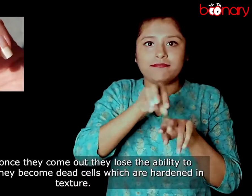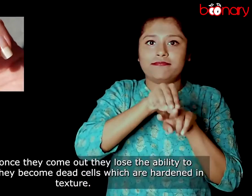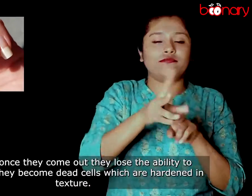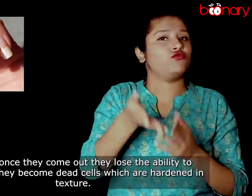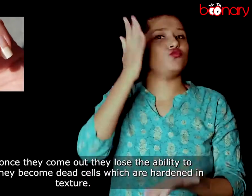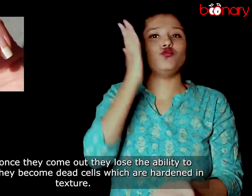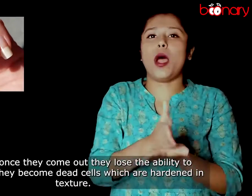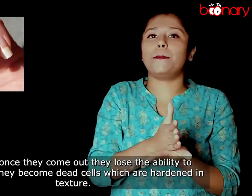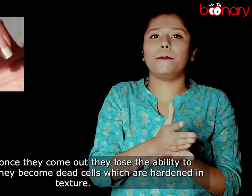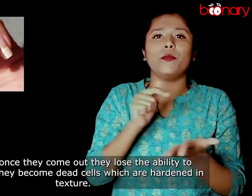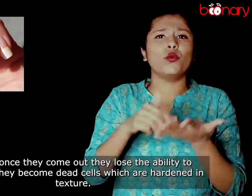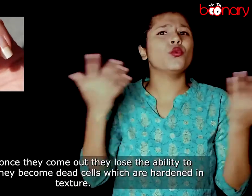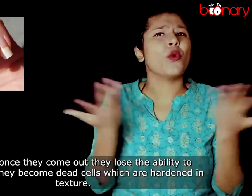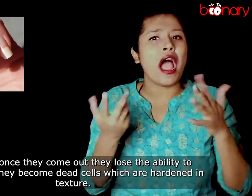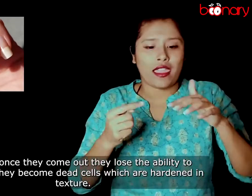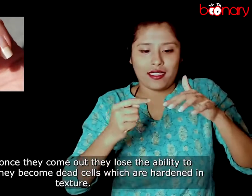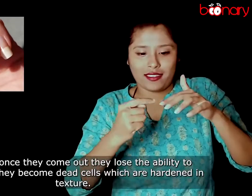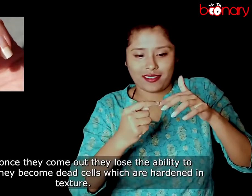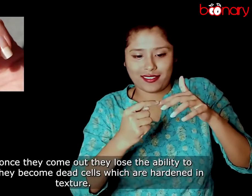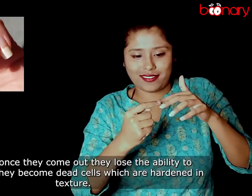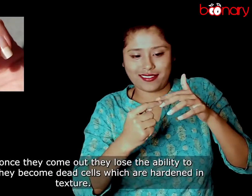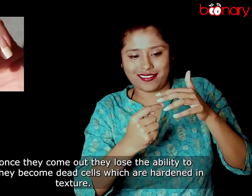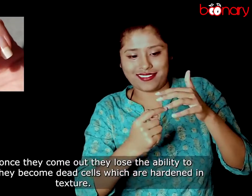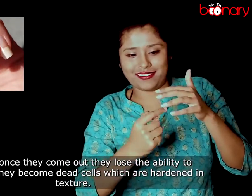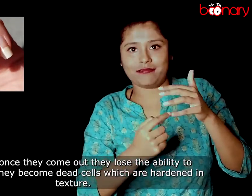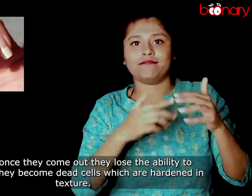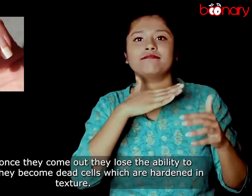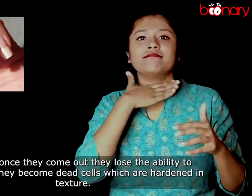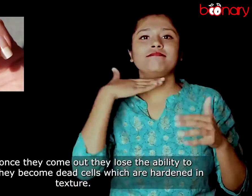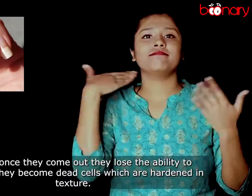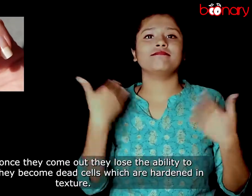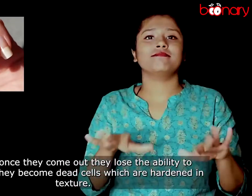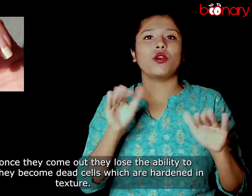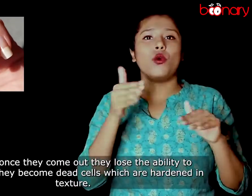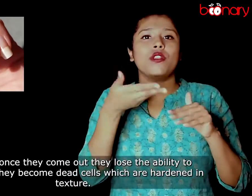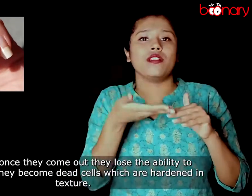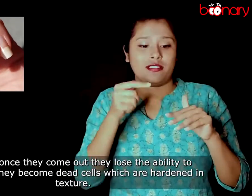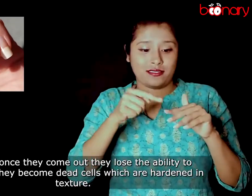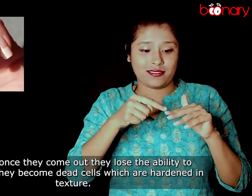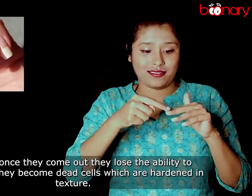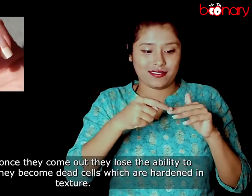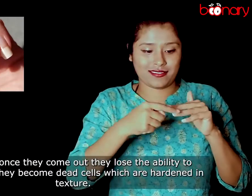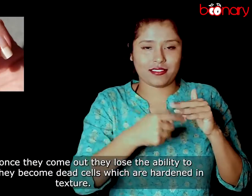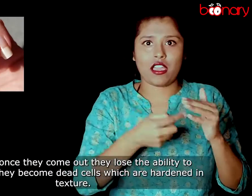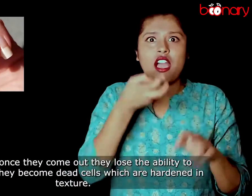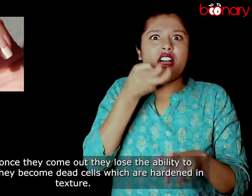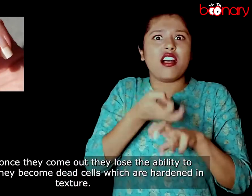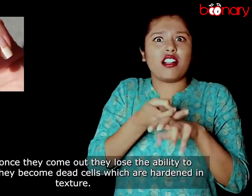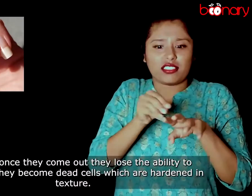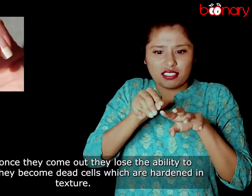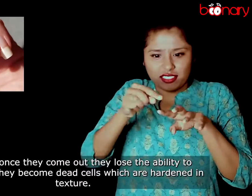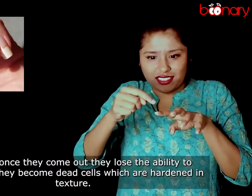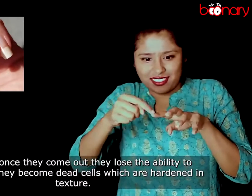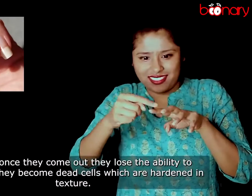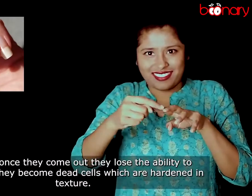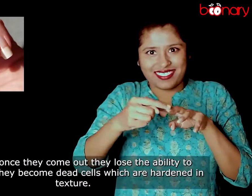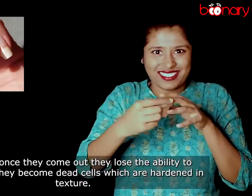as they become dead cells, which are hardened in texture.